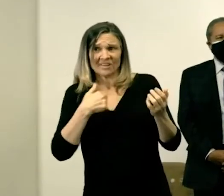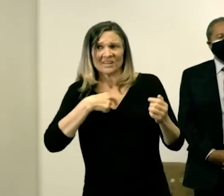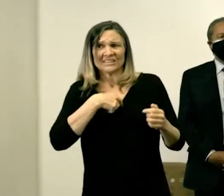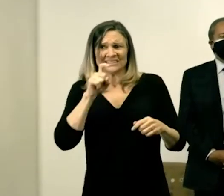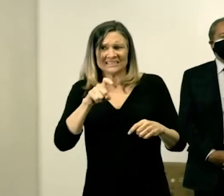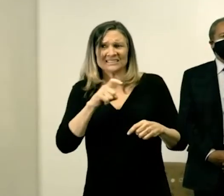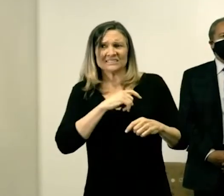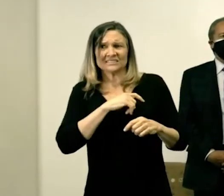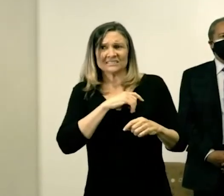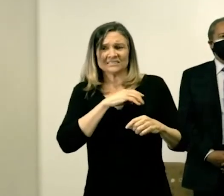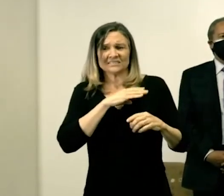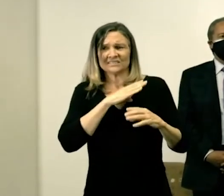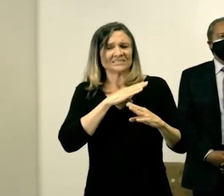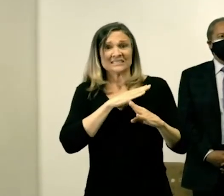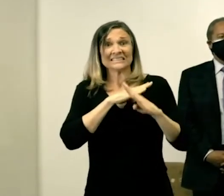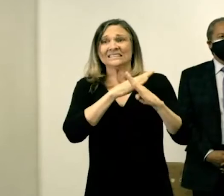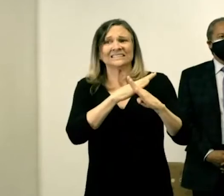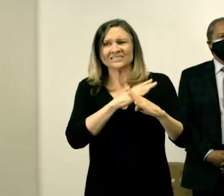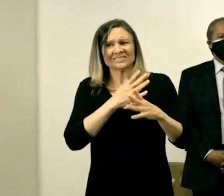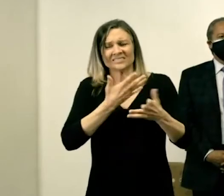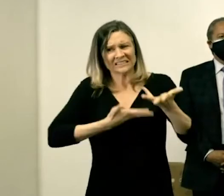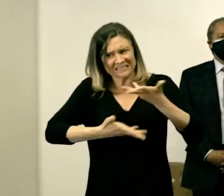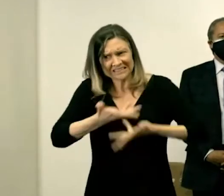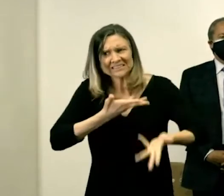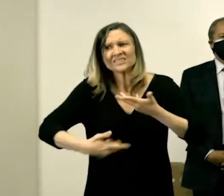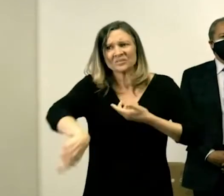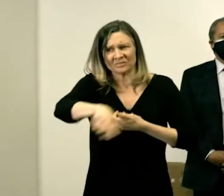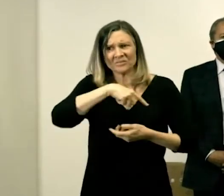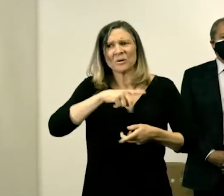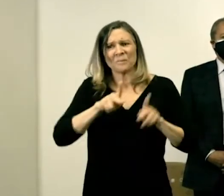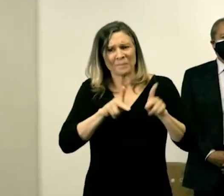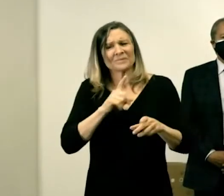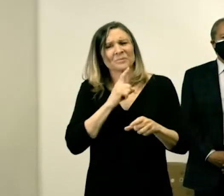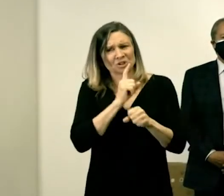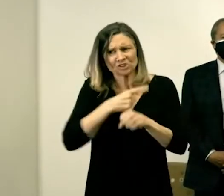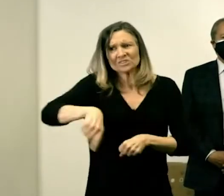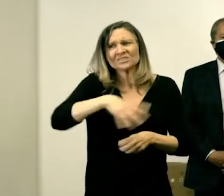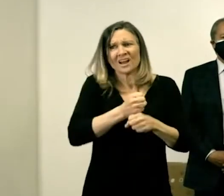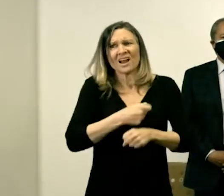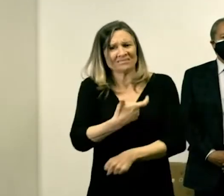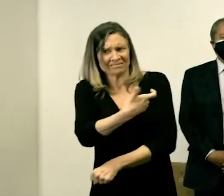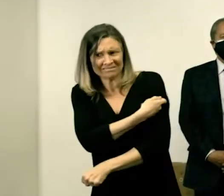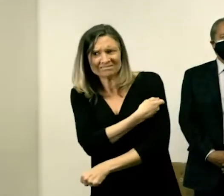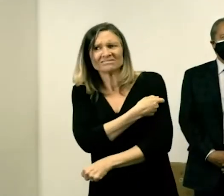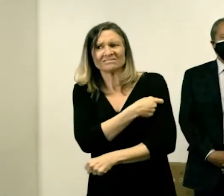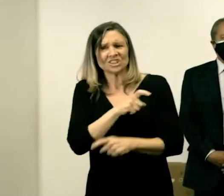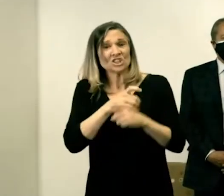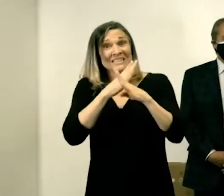with those vaccination partners to make sure the barriers are taken down right away.